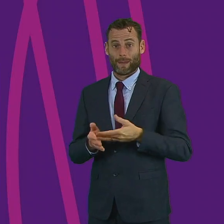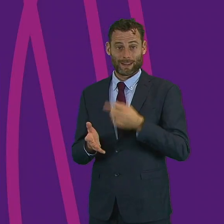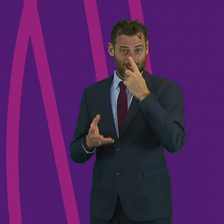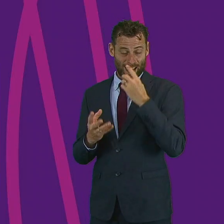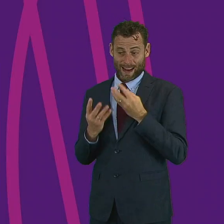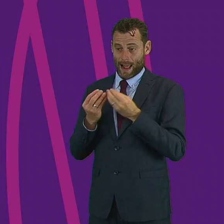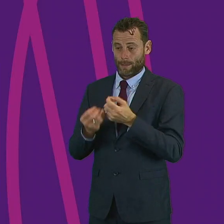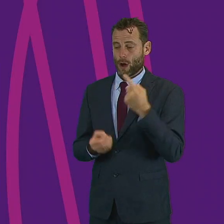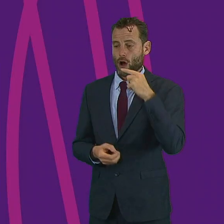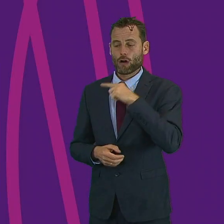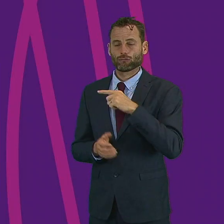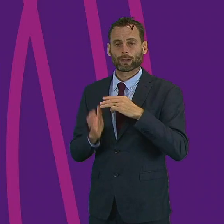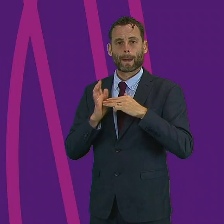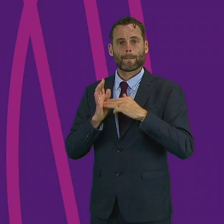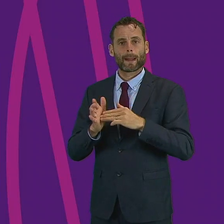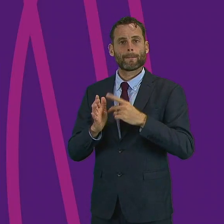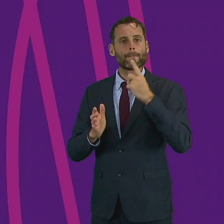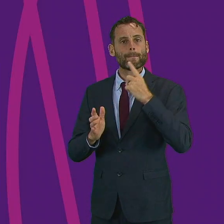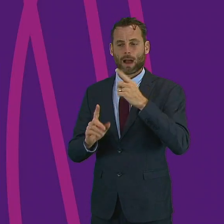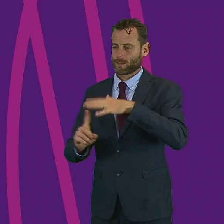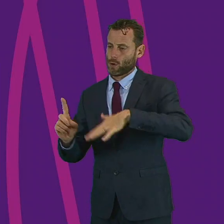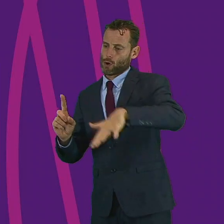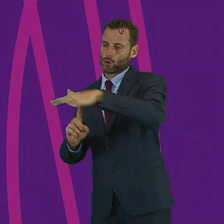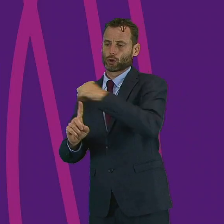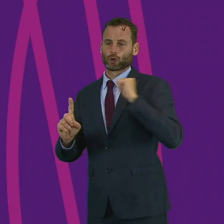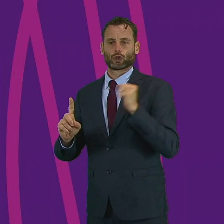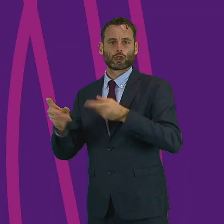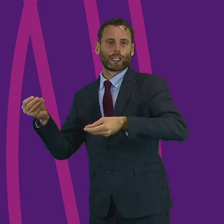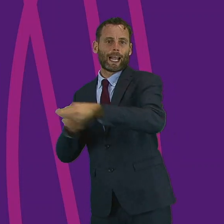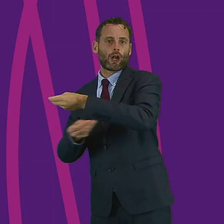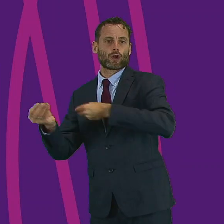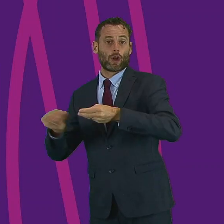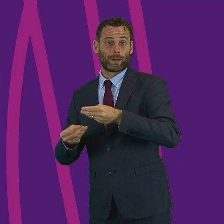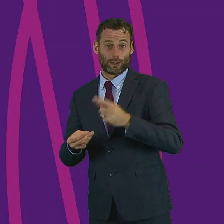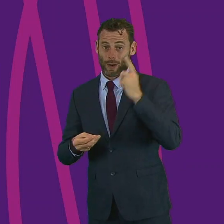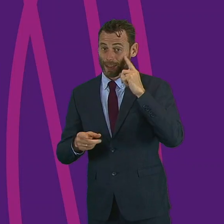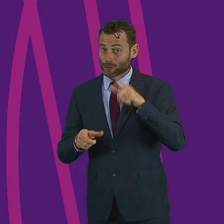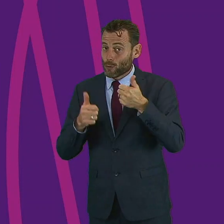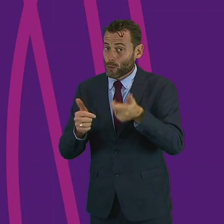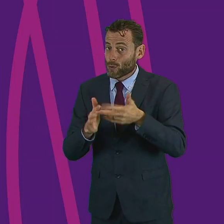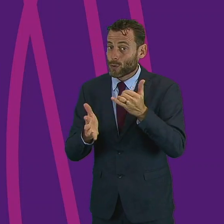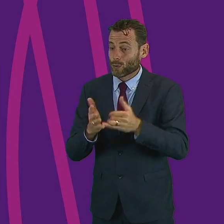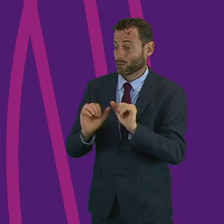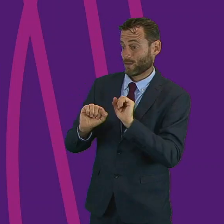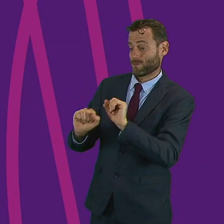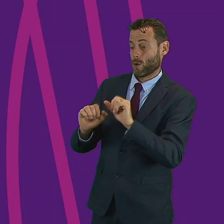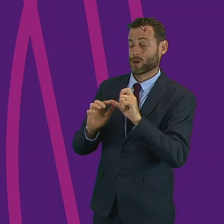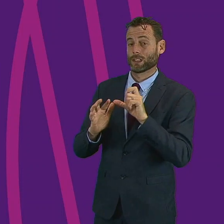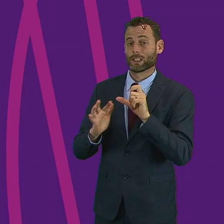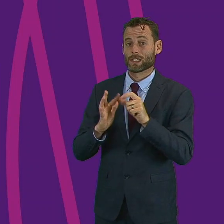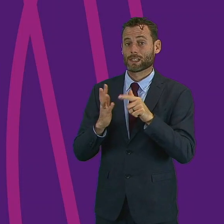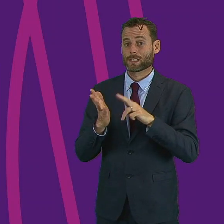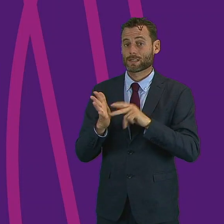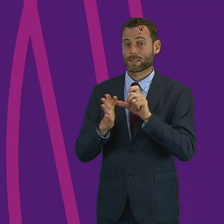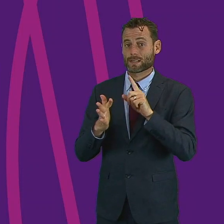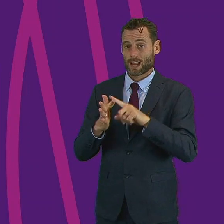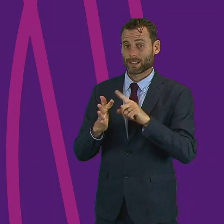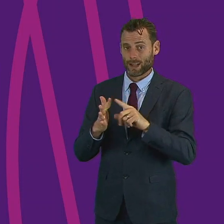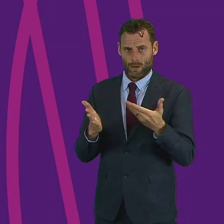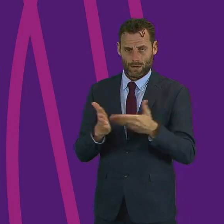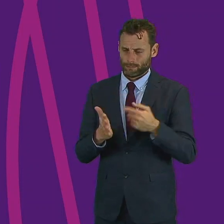at the heart of the city's regeneration project in the waterfront, potentially employing up to 900 people? First Minister.